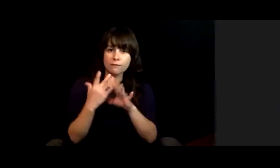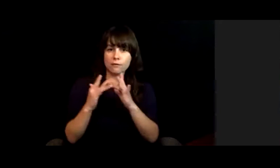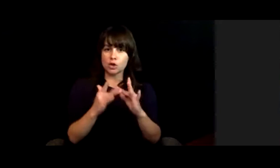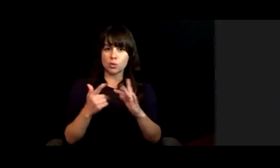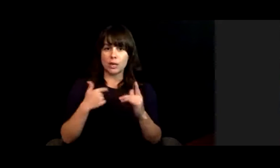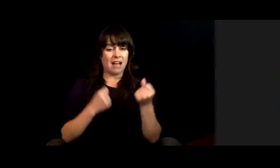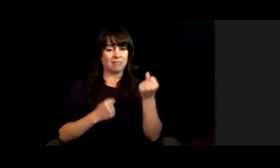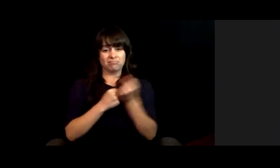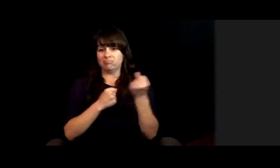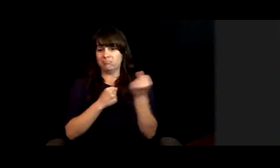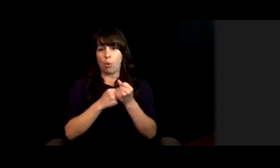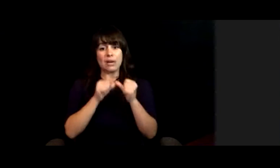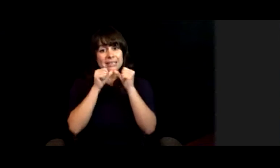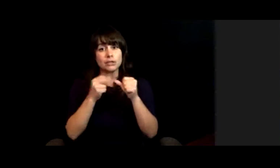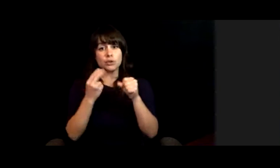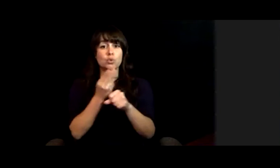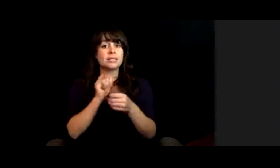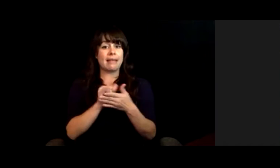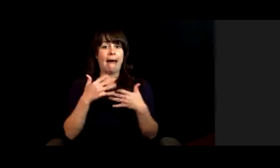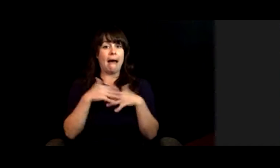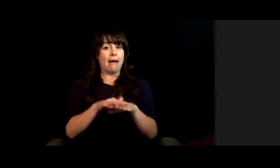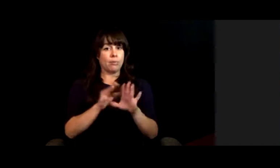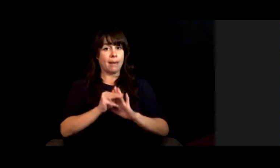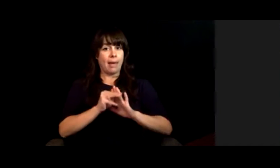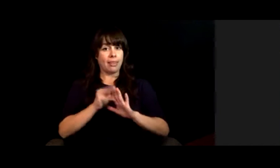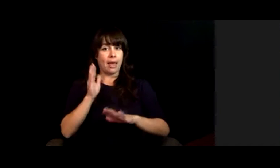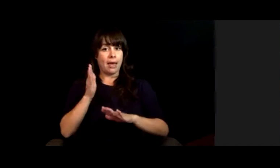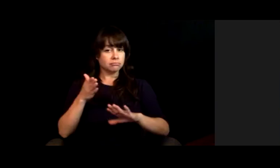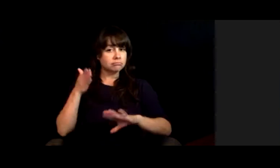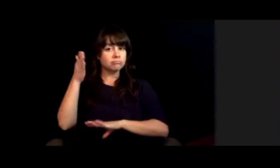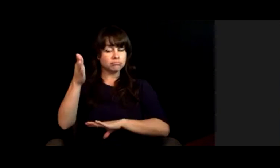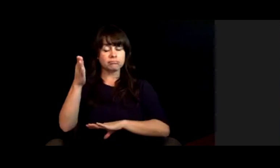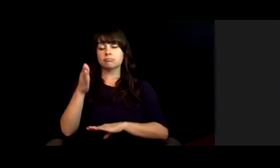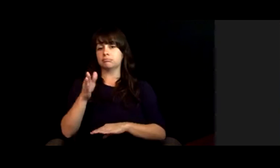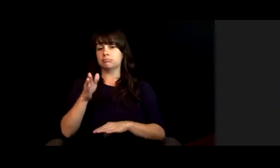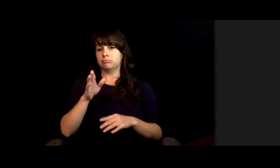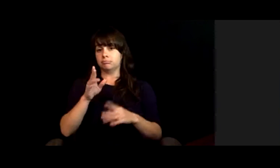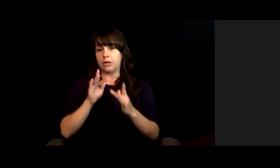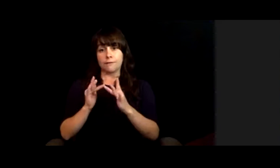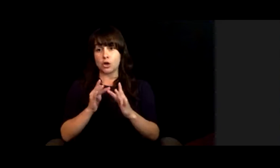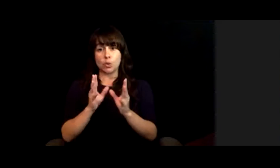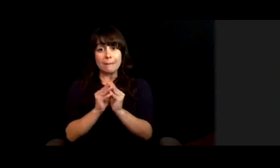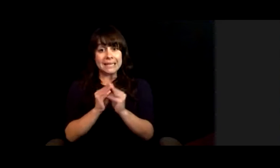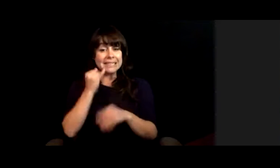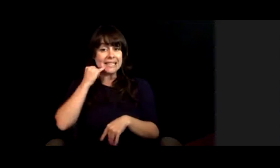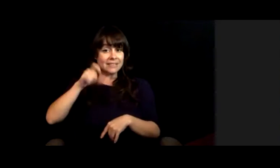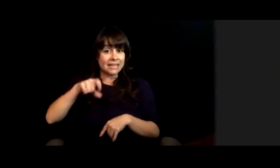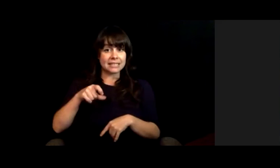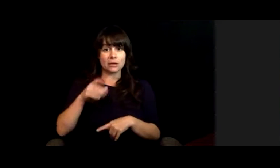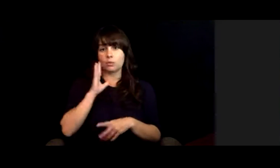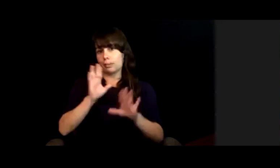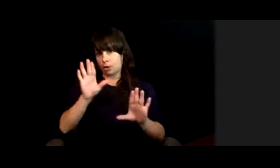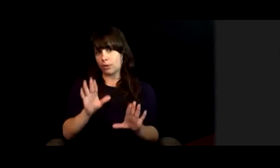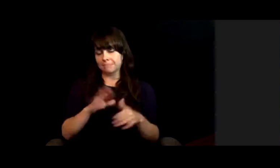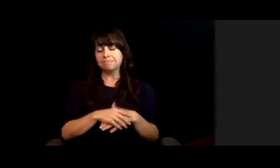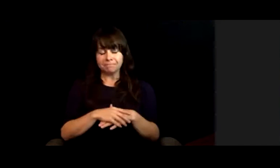to utilize this hybrid testimony method going forward, and virtual meetings when necessary and for those who request